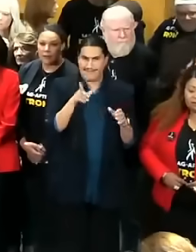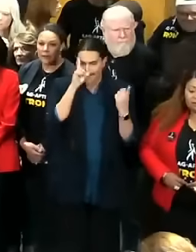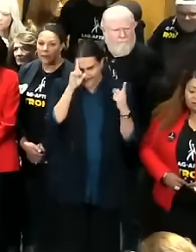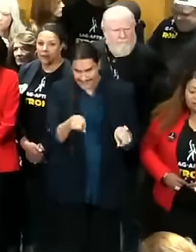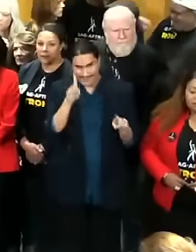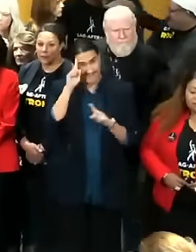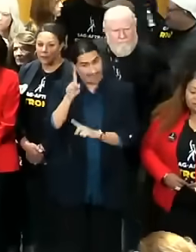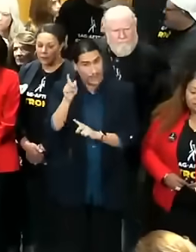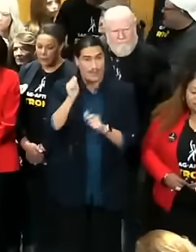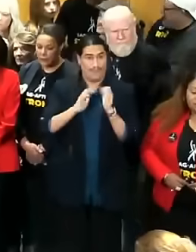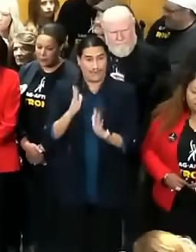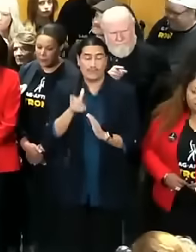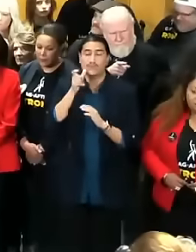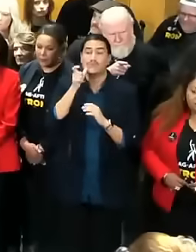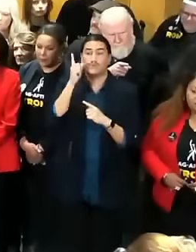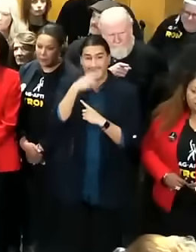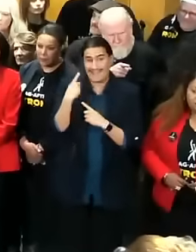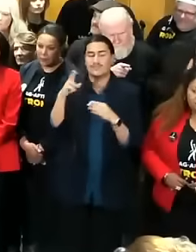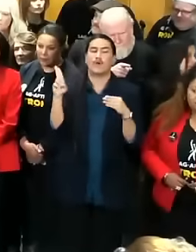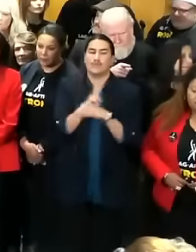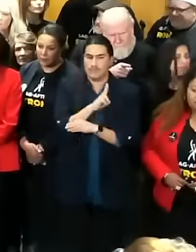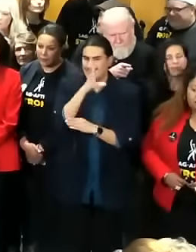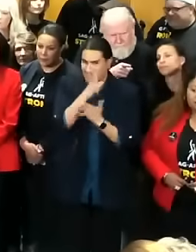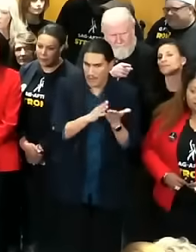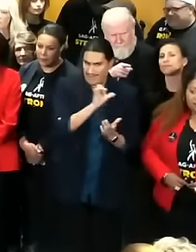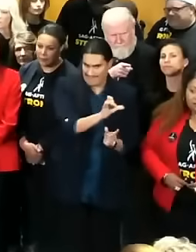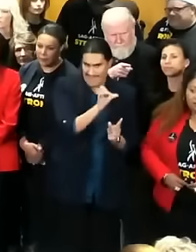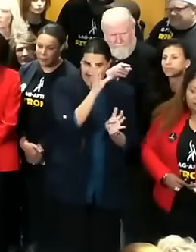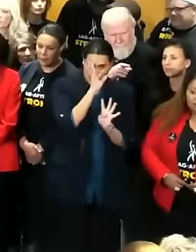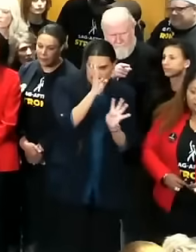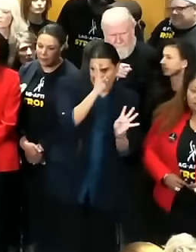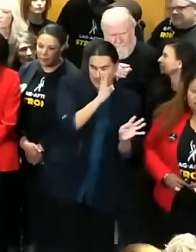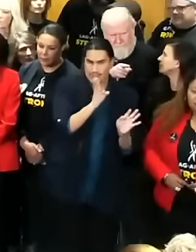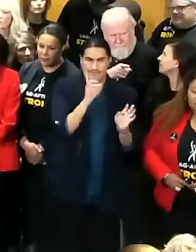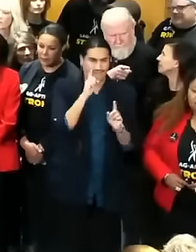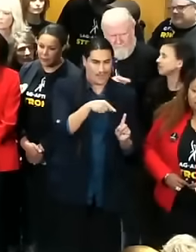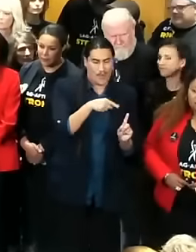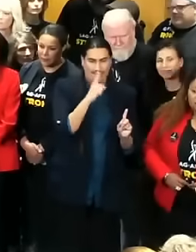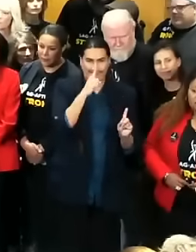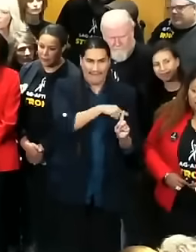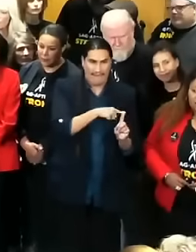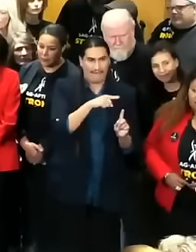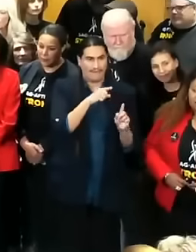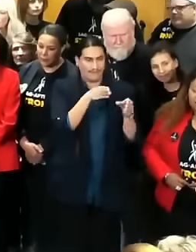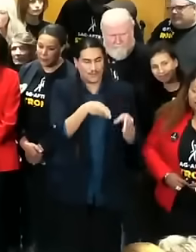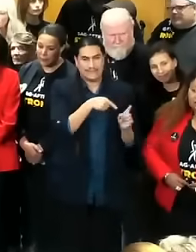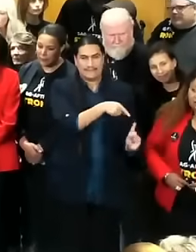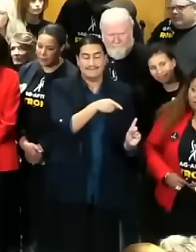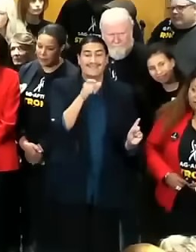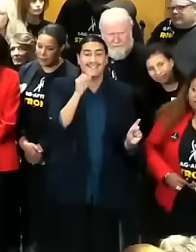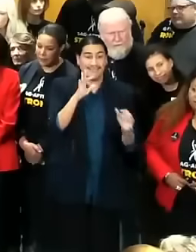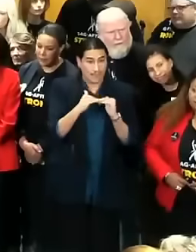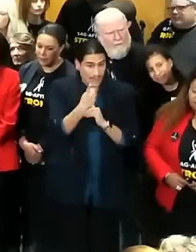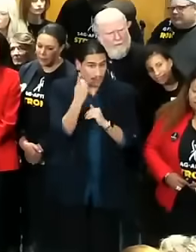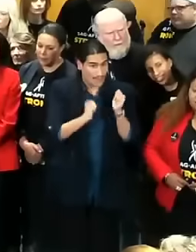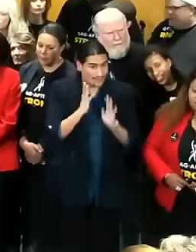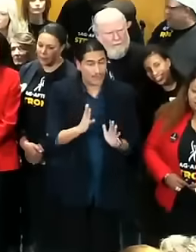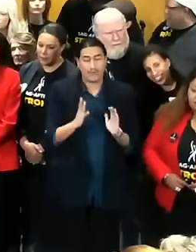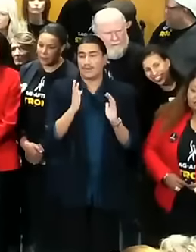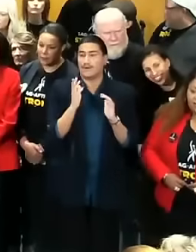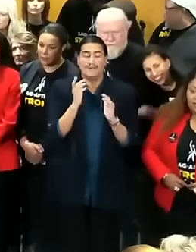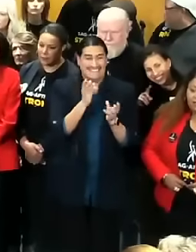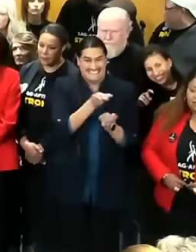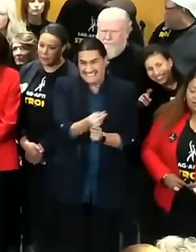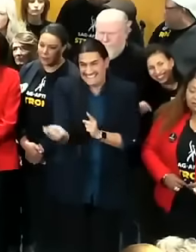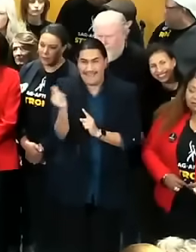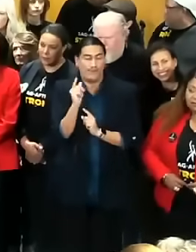performers whose facial features are used as part of the creation of such a synthetic, even if it's more than one performer, even if it's only a